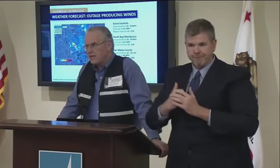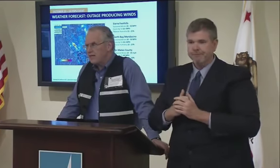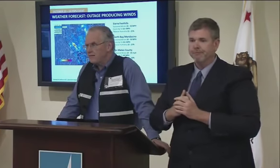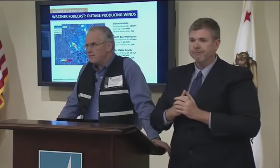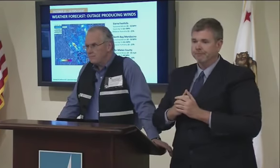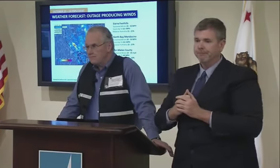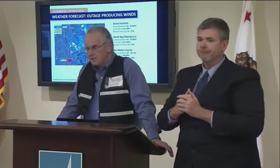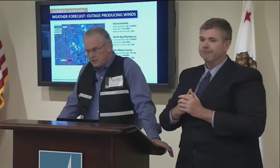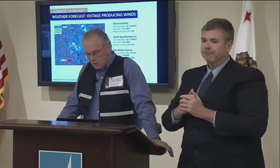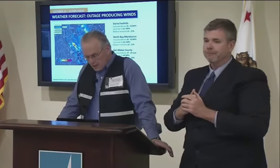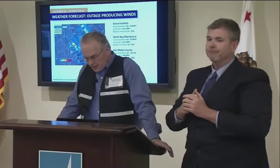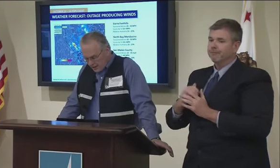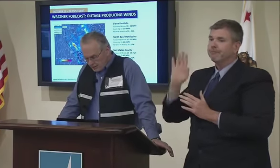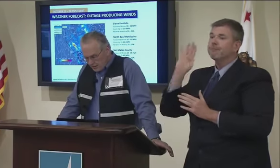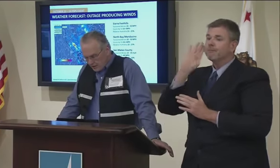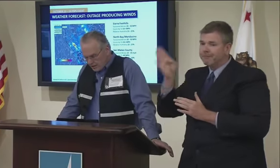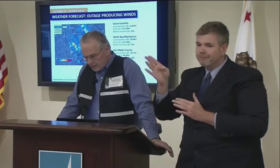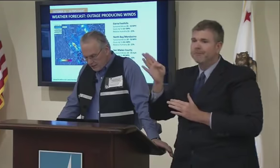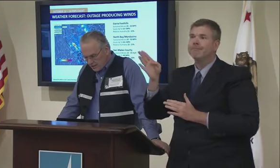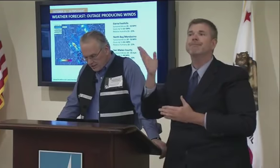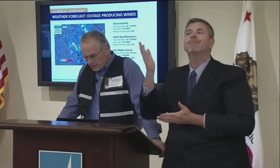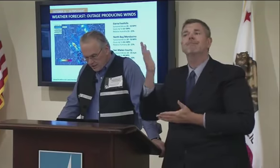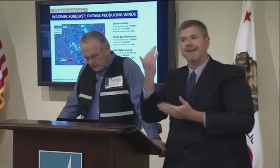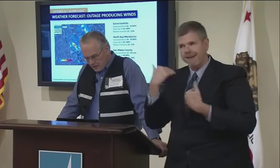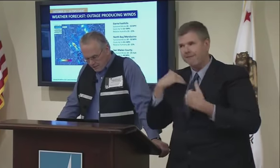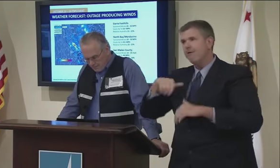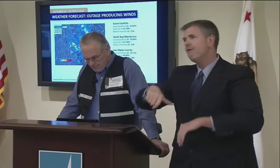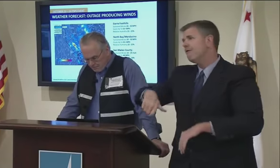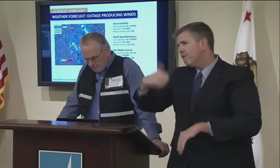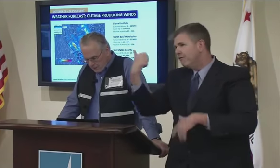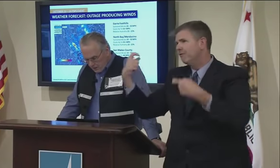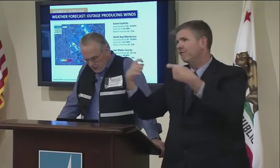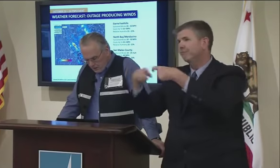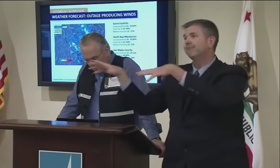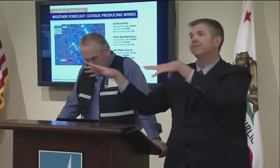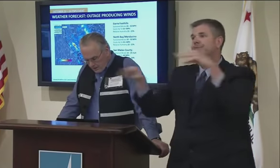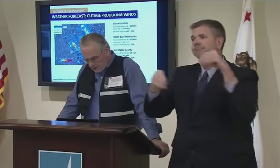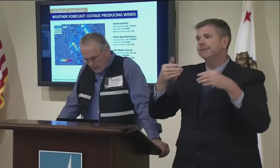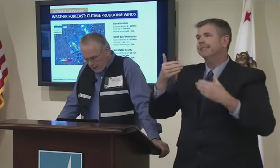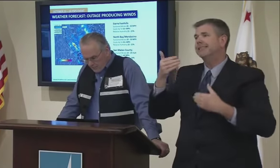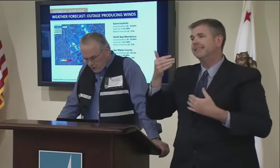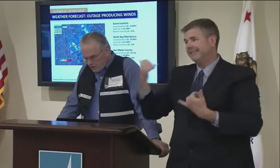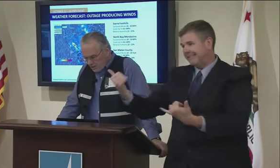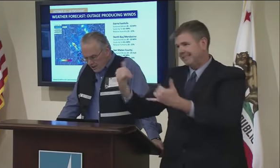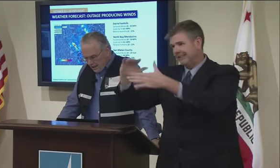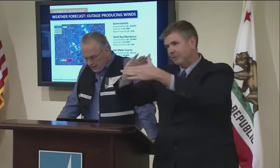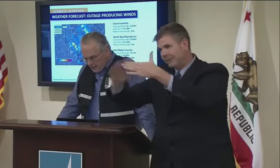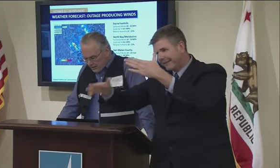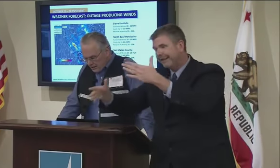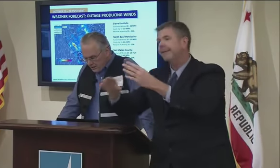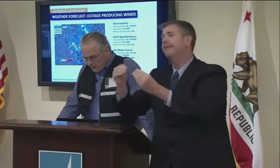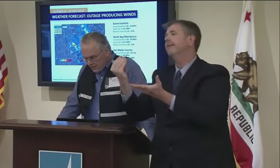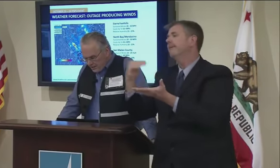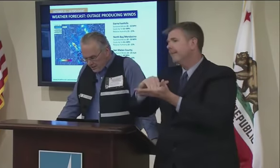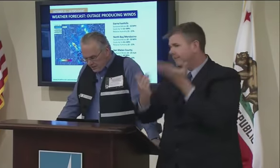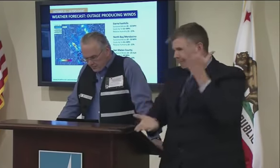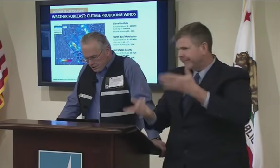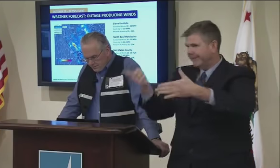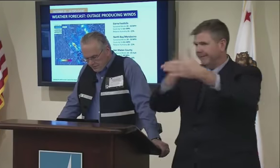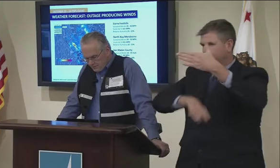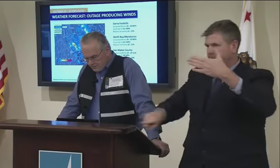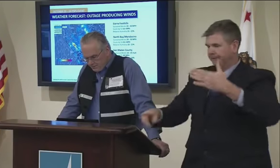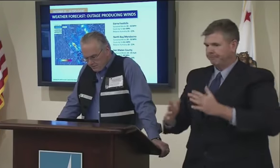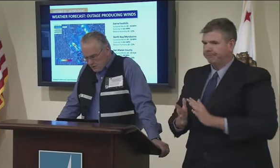shutoffs this weekend into early next week. The timing isn't clear yet. And I'll have more to say that at the